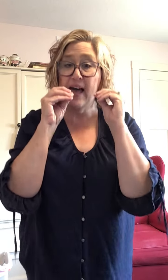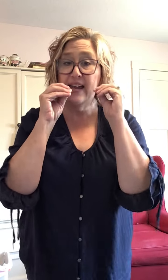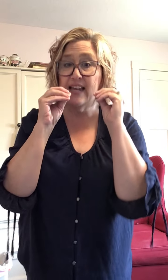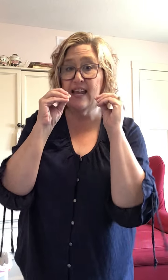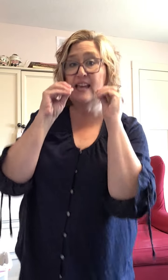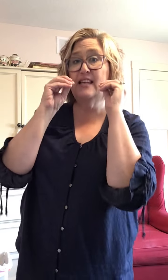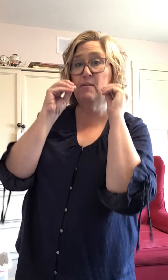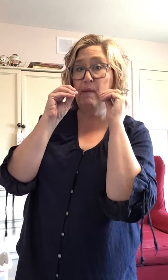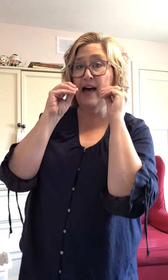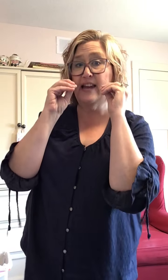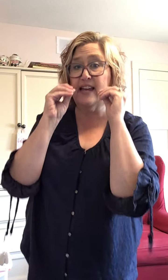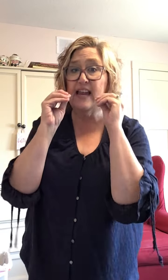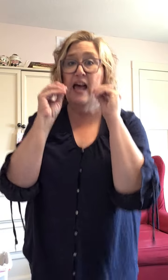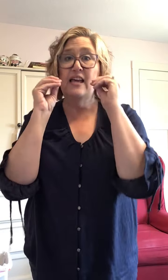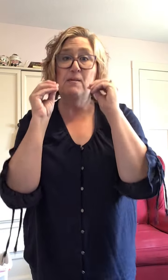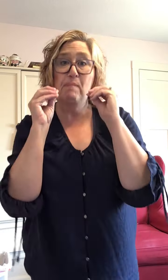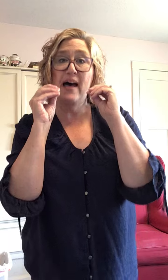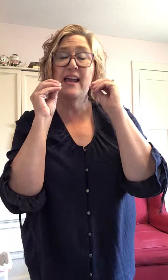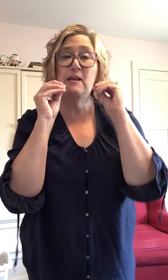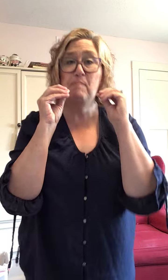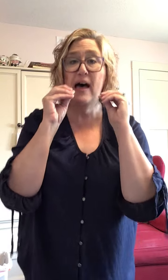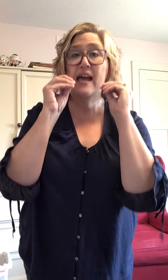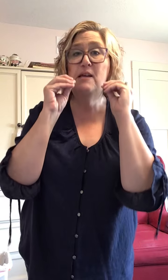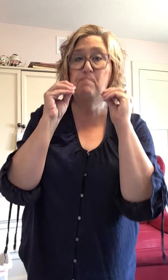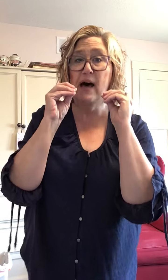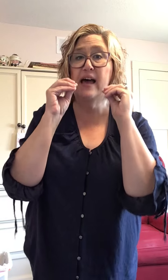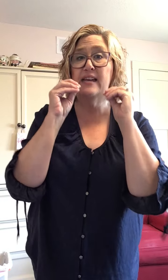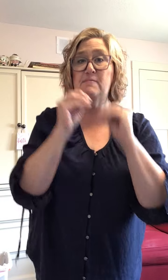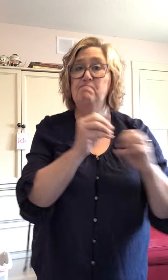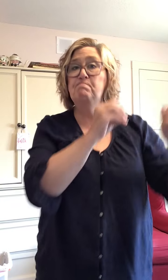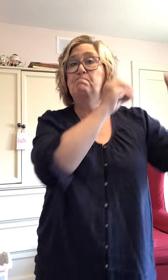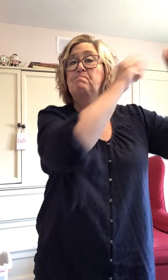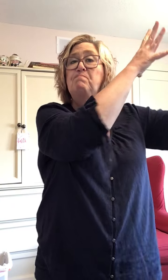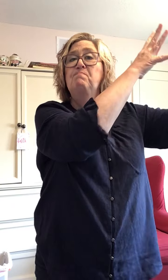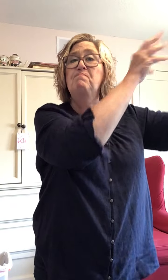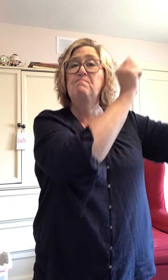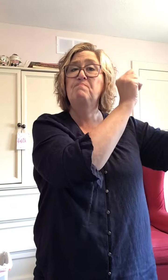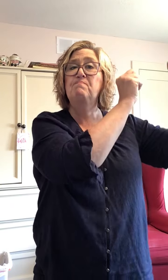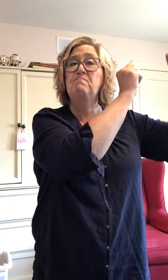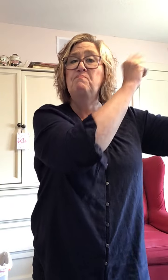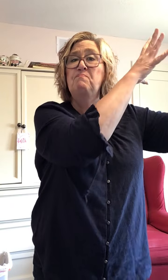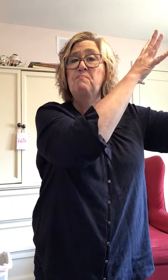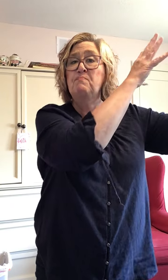bite it, you bite it, you bite it, bite it, bite it. Mm-mm-mm-mm.